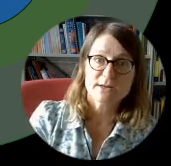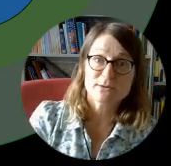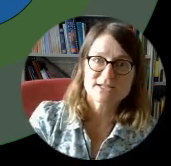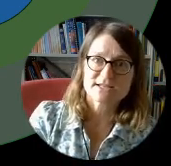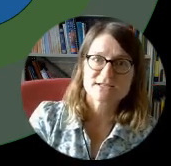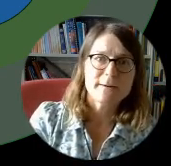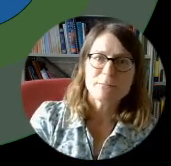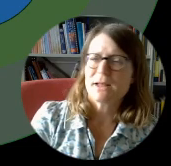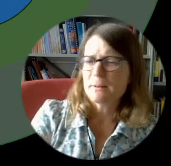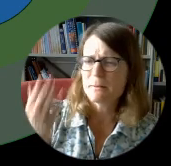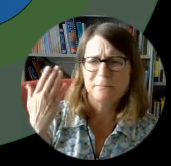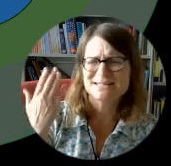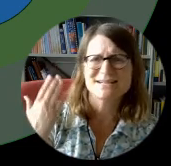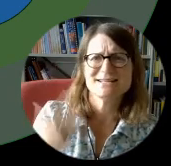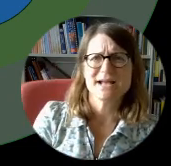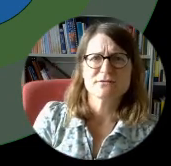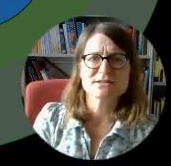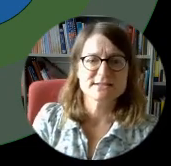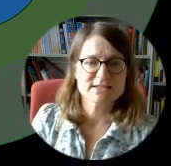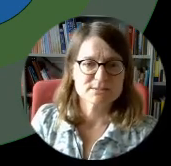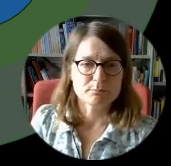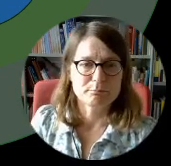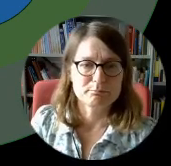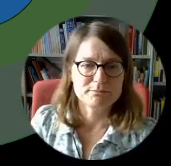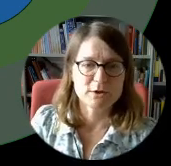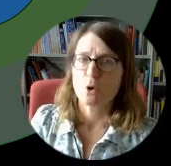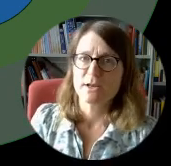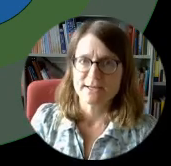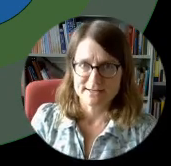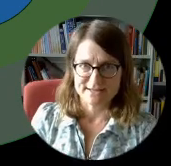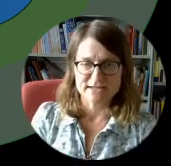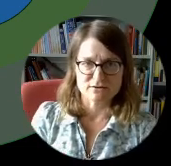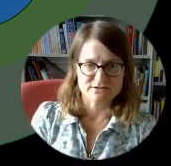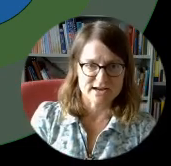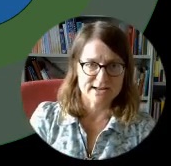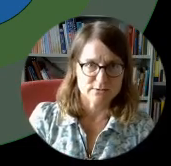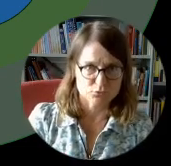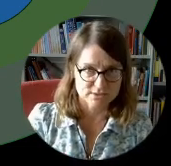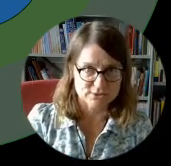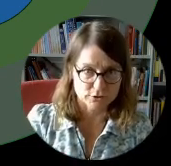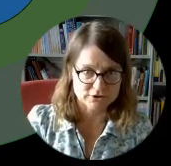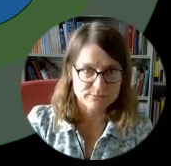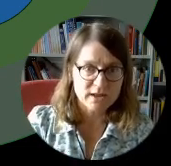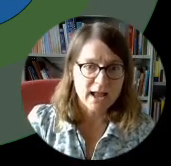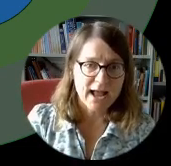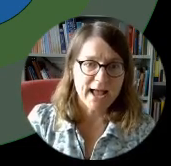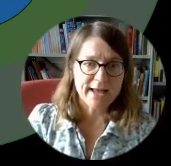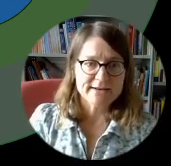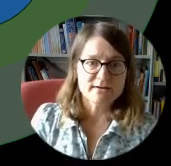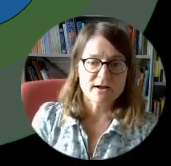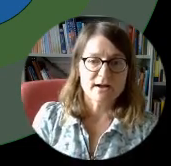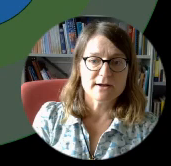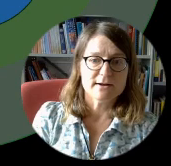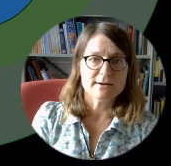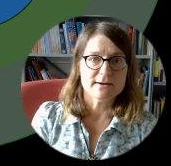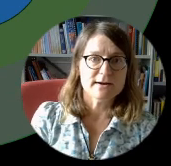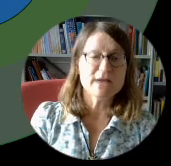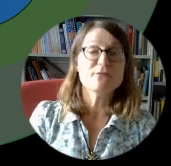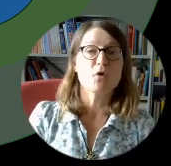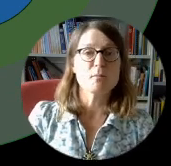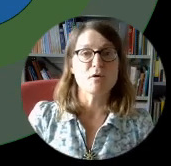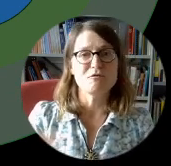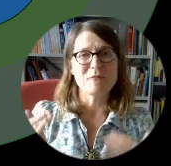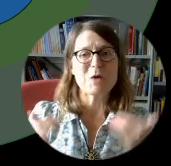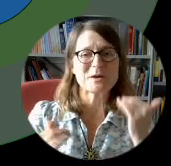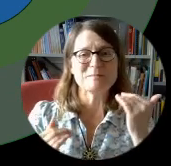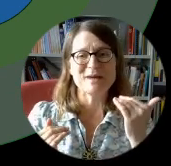language linguistics basically ever since the early days of sign language research. And a